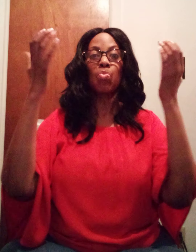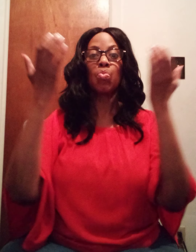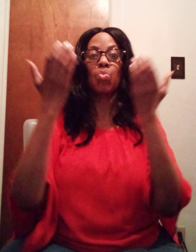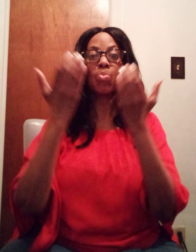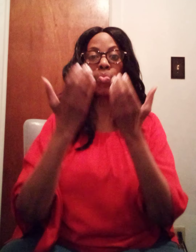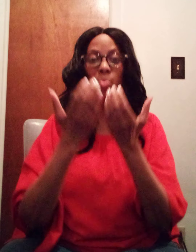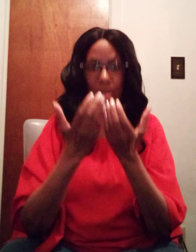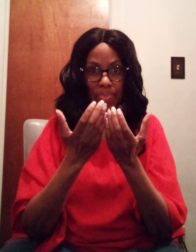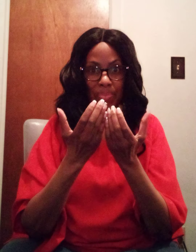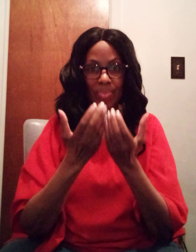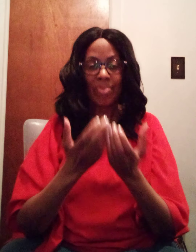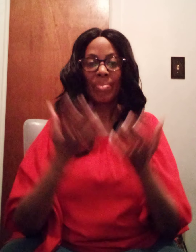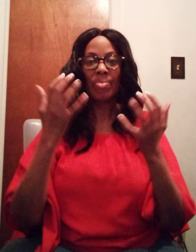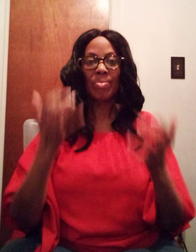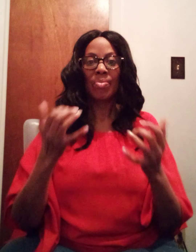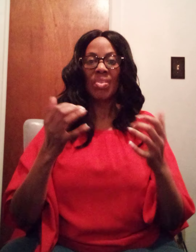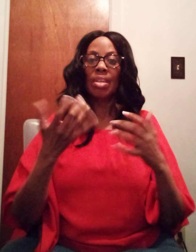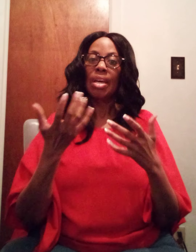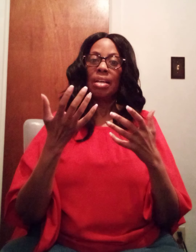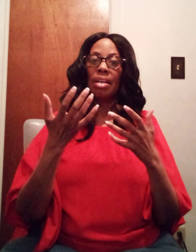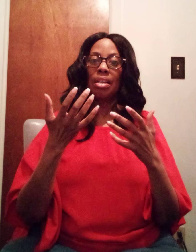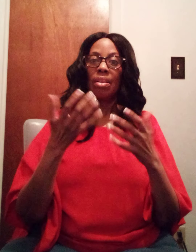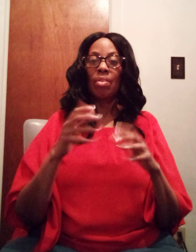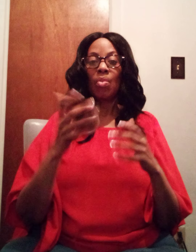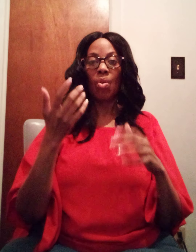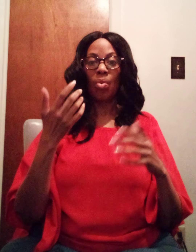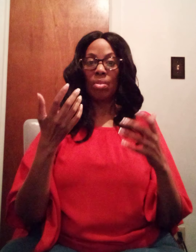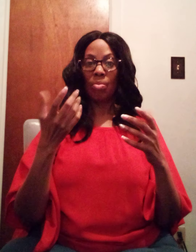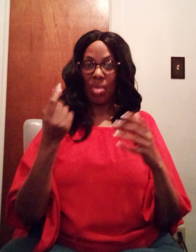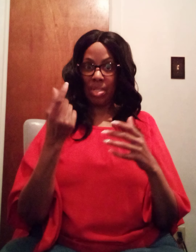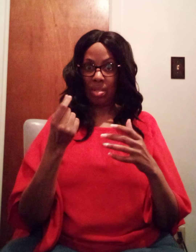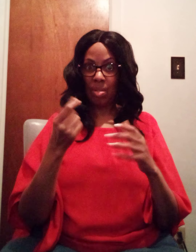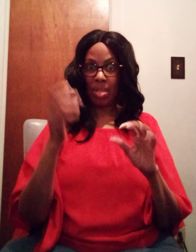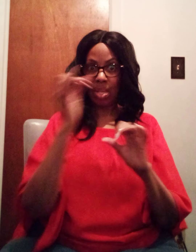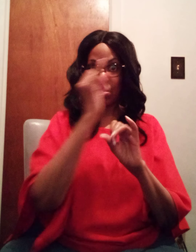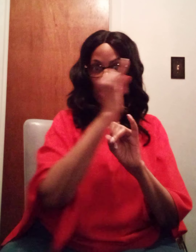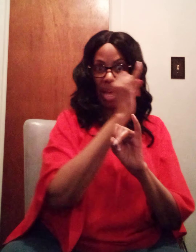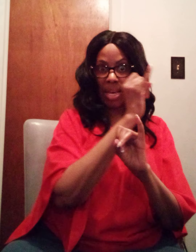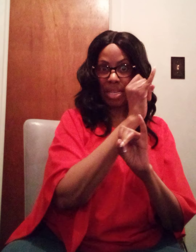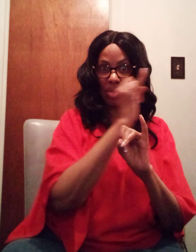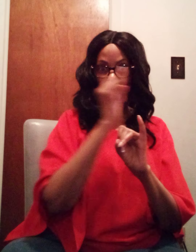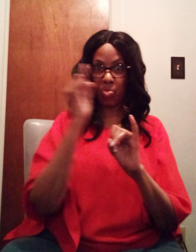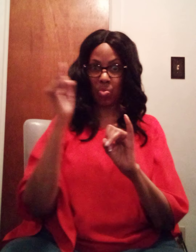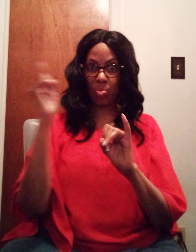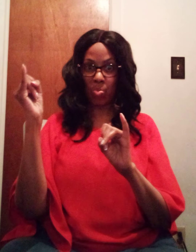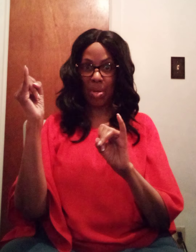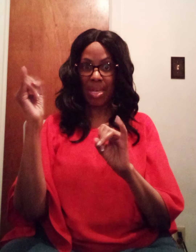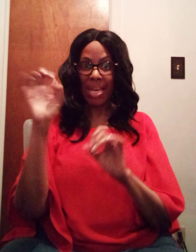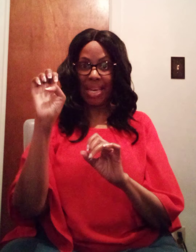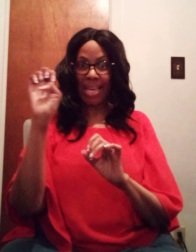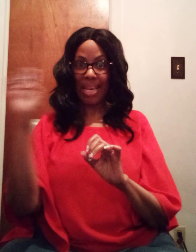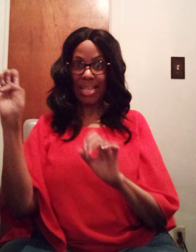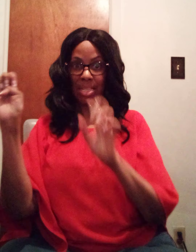equator horizontally runs from east to west around the Earth. It measures 0 degrees latitude. Each